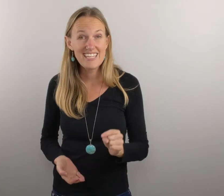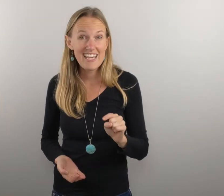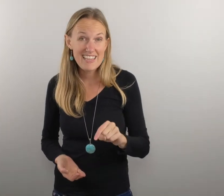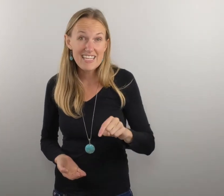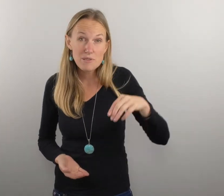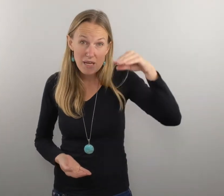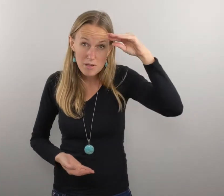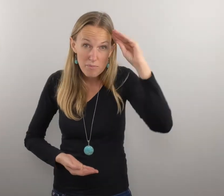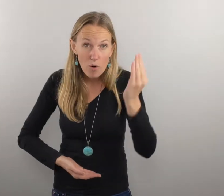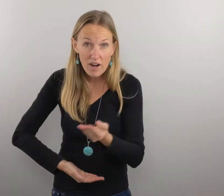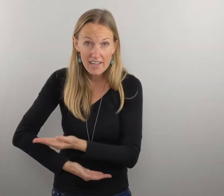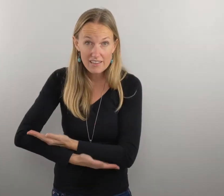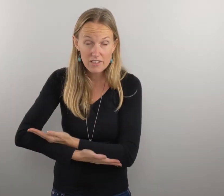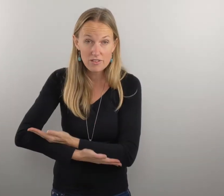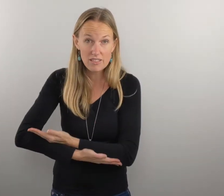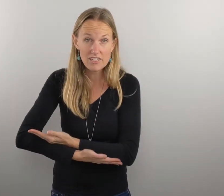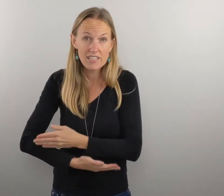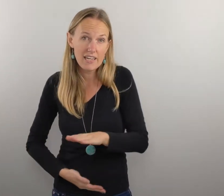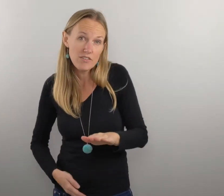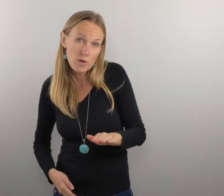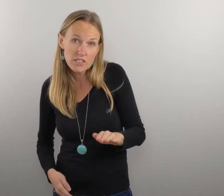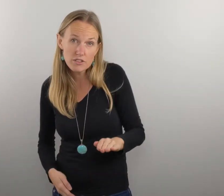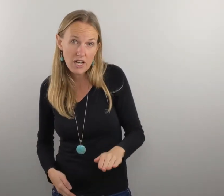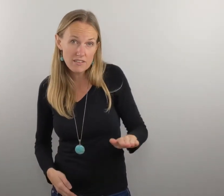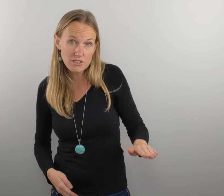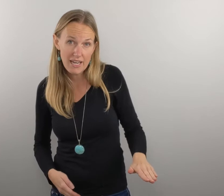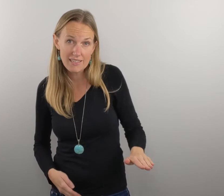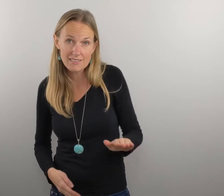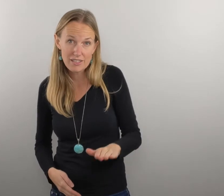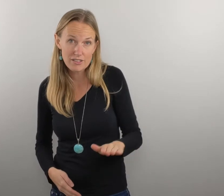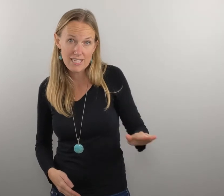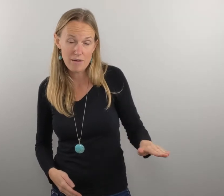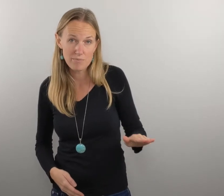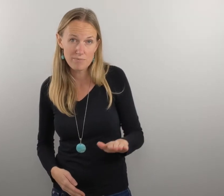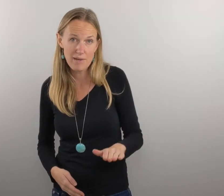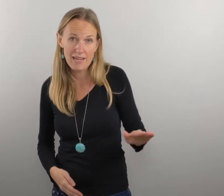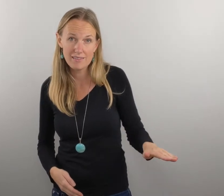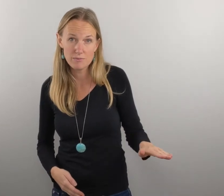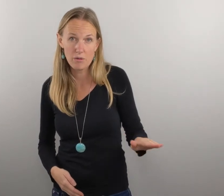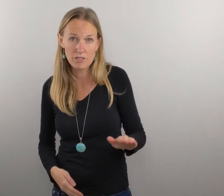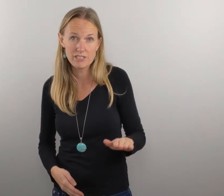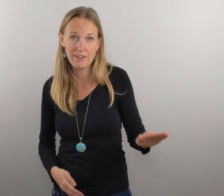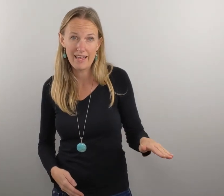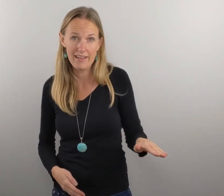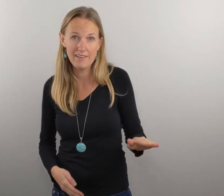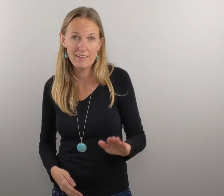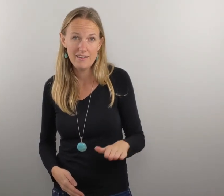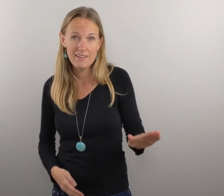say this baby boy that you delivered. Okay, if you want to do child, you can. It's like you're patting a small person on the head.